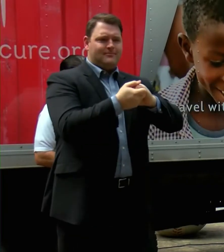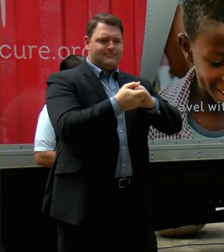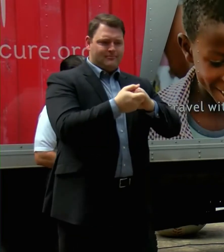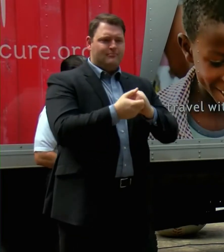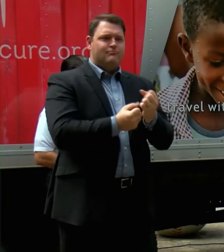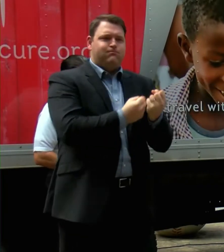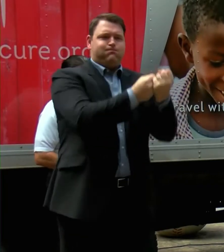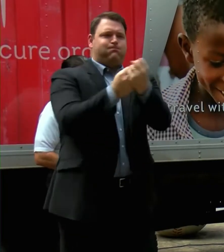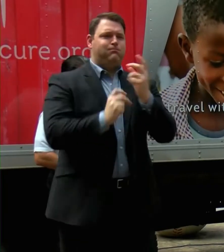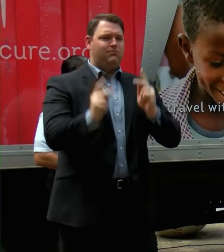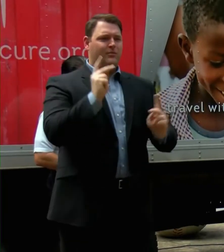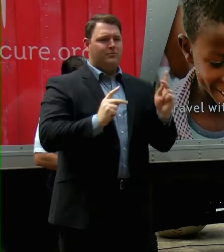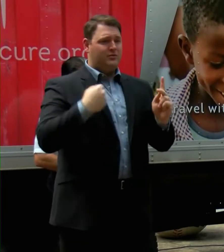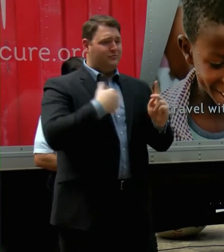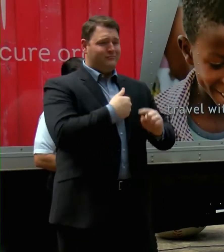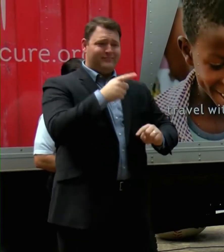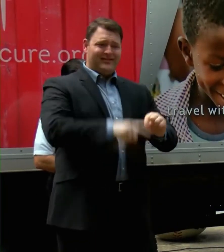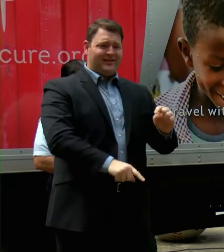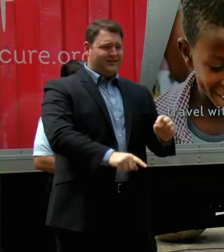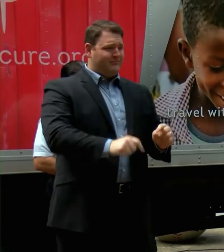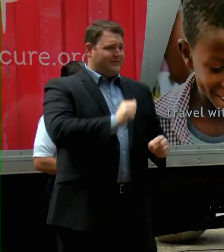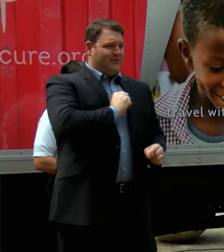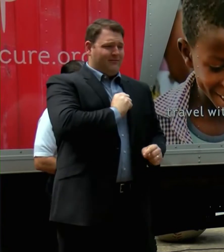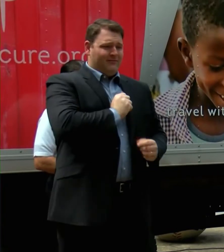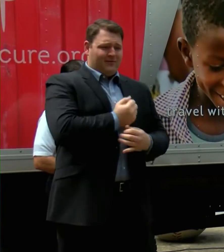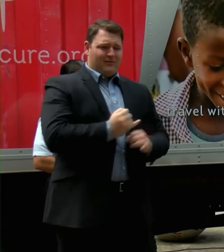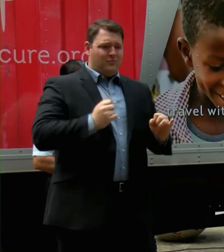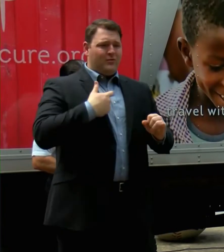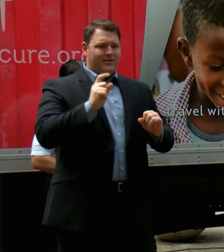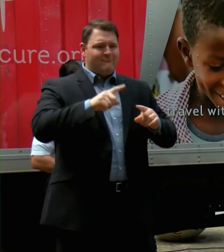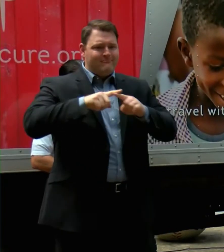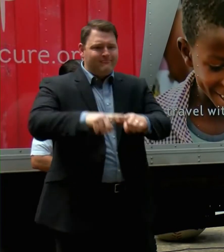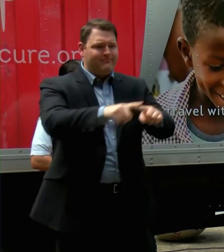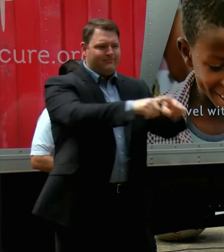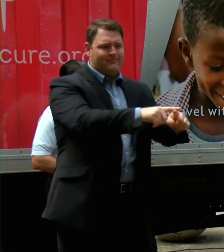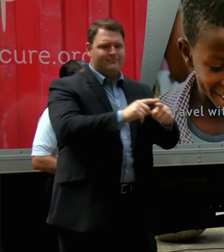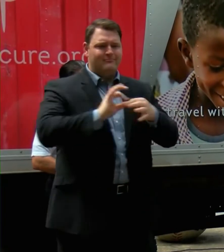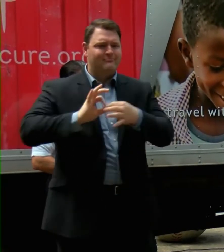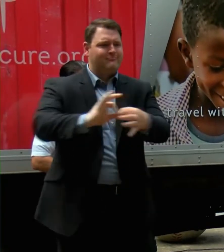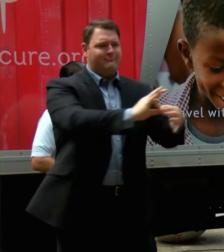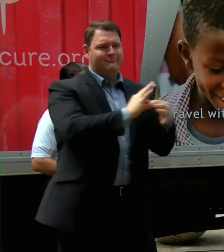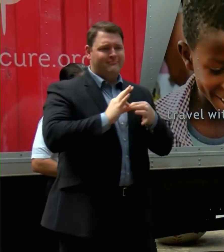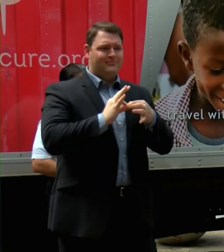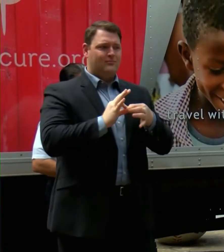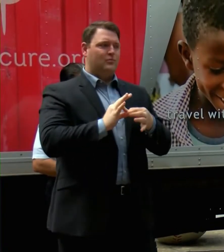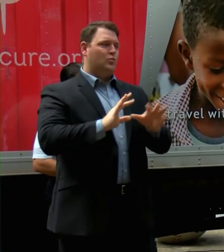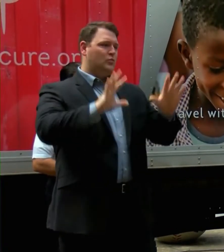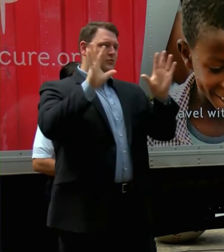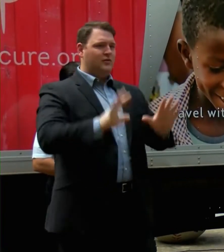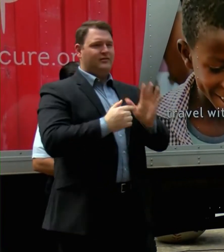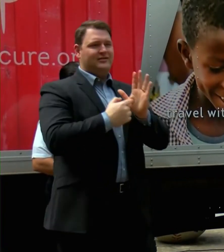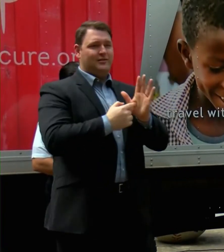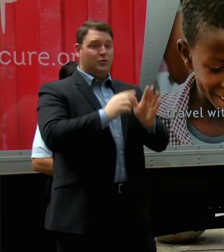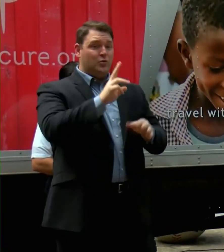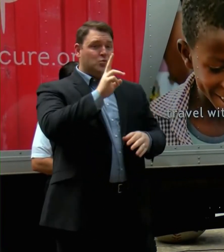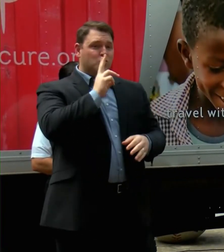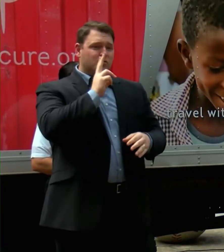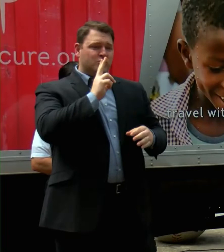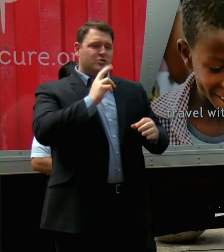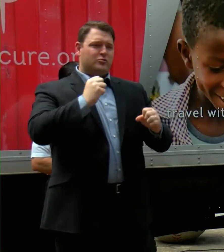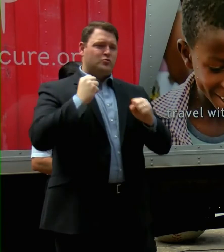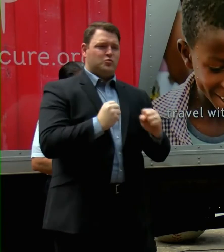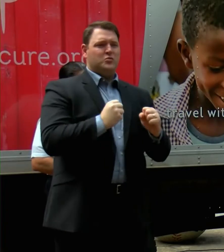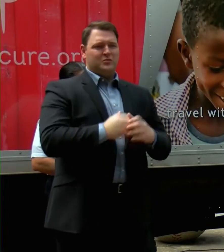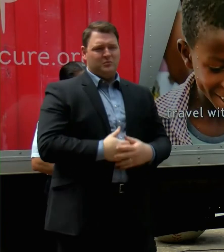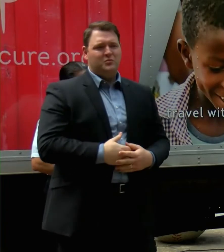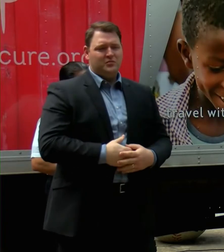And this is just a great example of how strong and how great Houston is when we work together. So let me give you an update from the Houston Police Department. First,